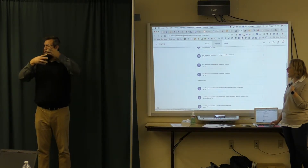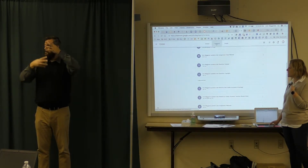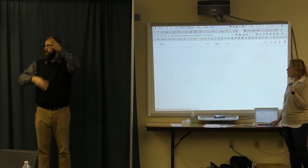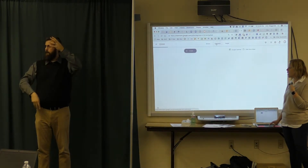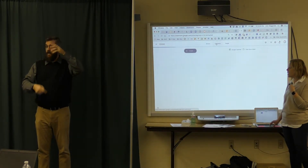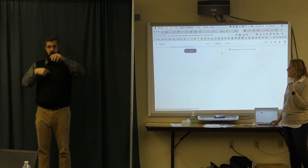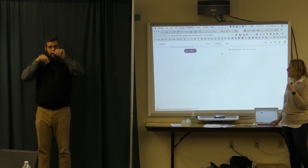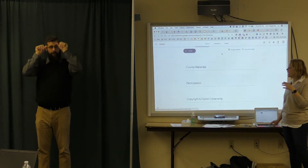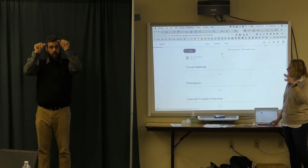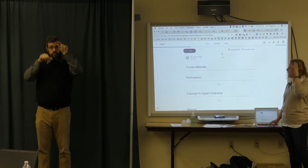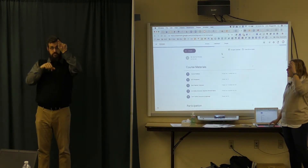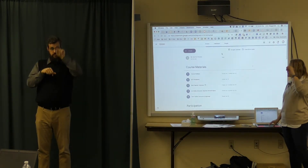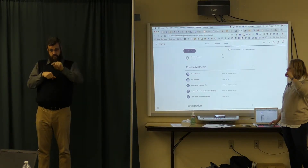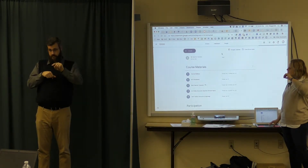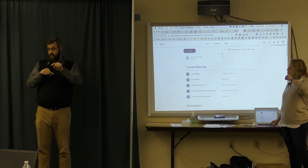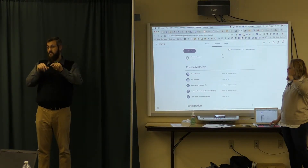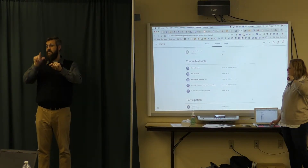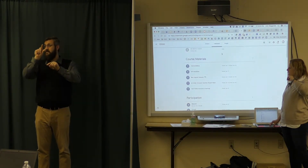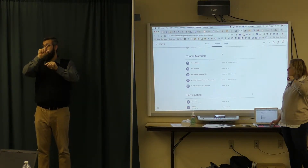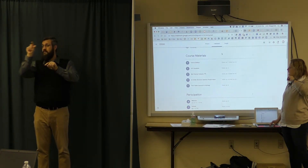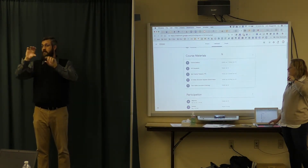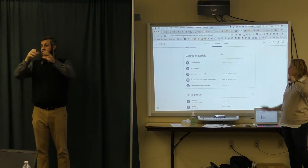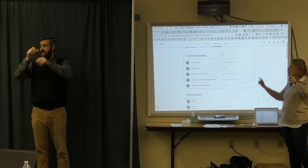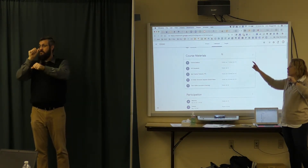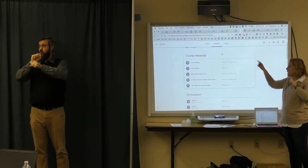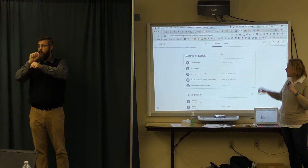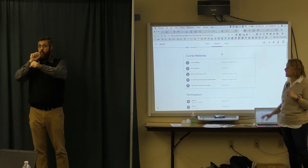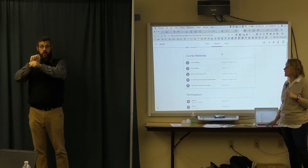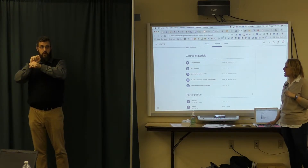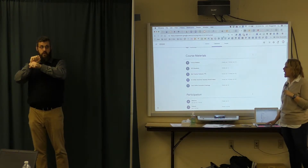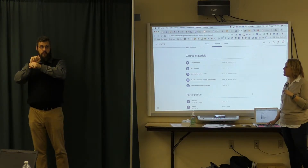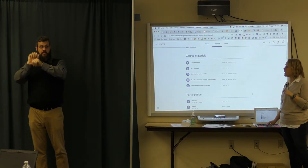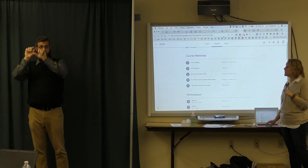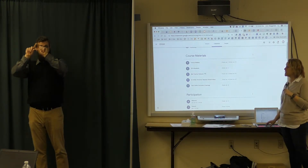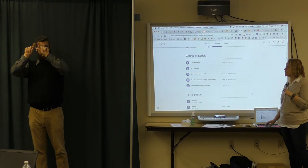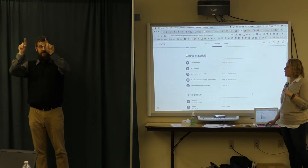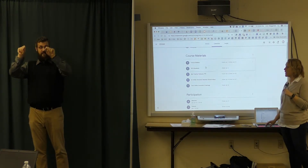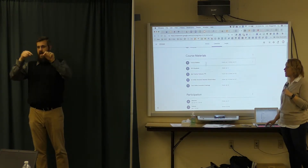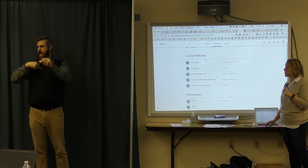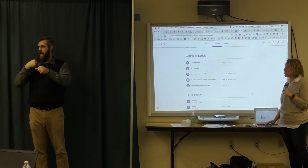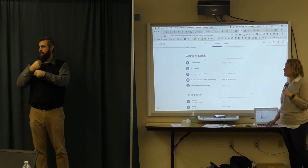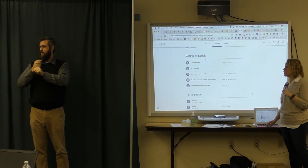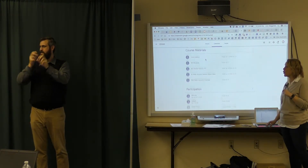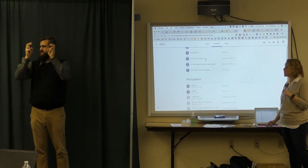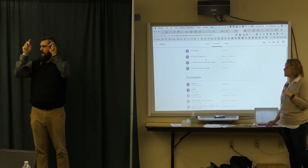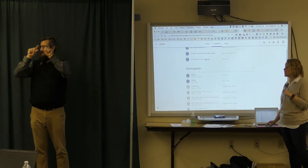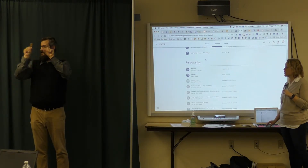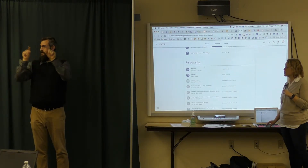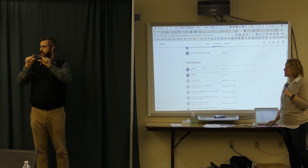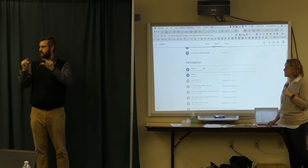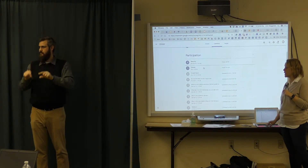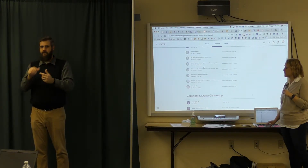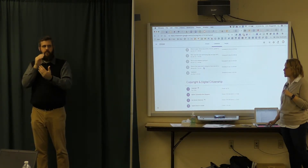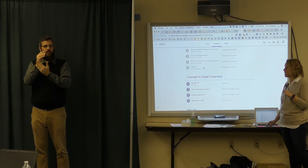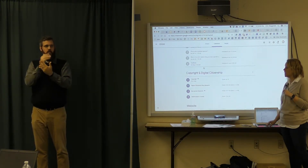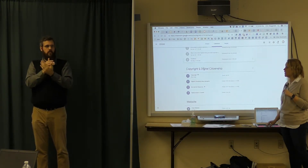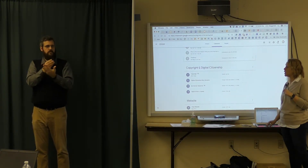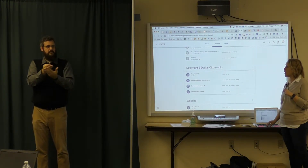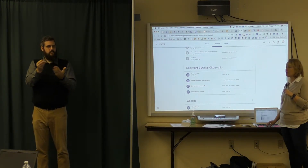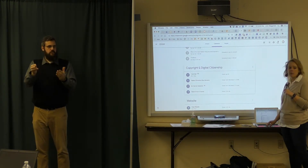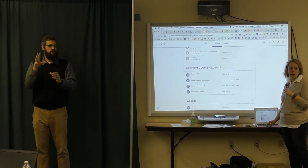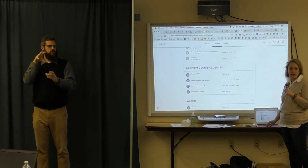under classwork, everything is organized by you make the, like I made these topic headers, course materials,